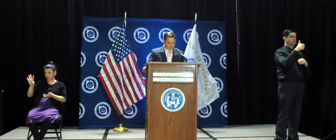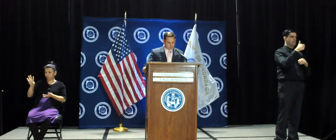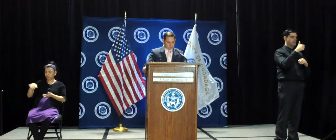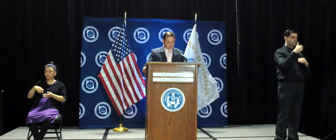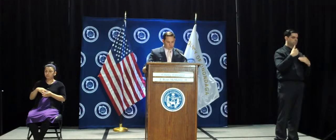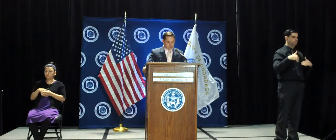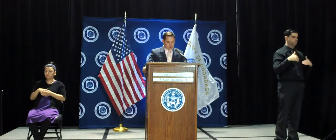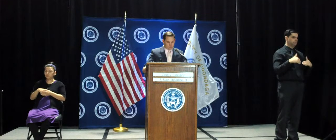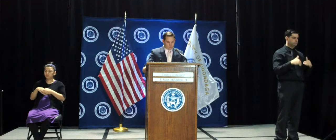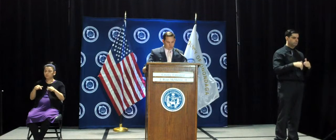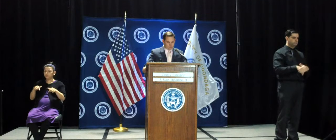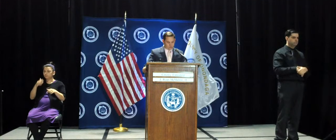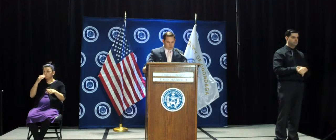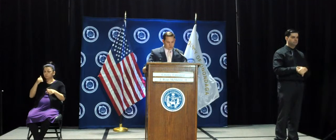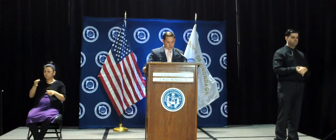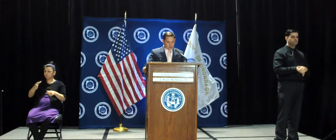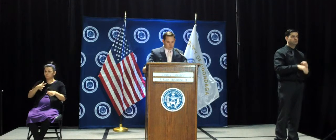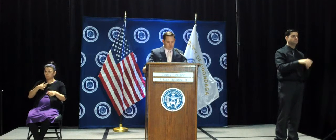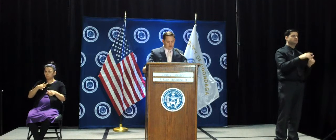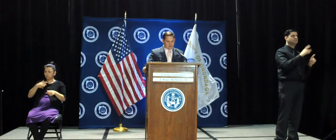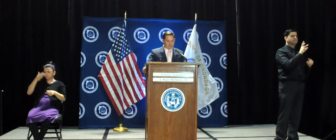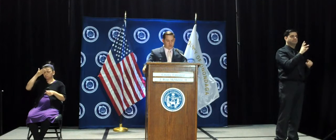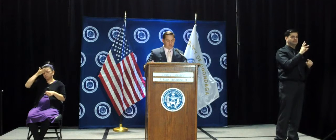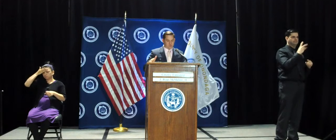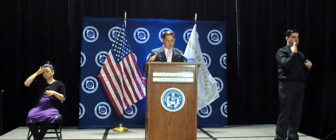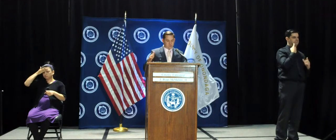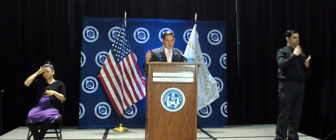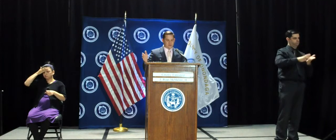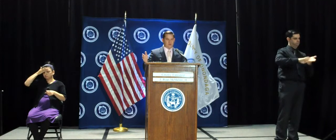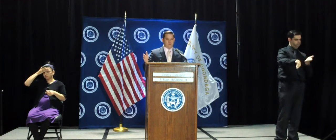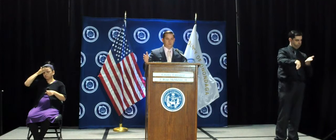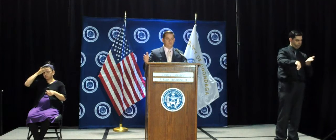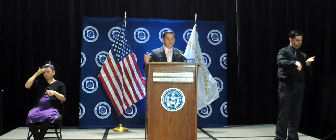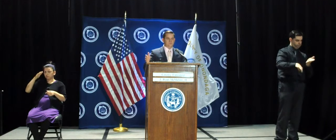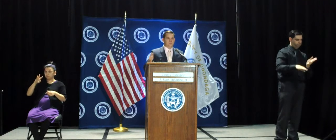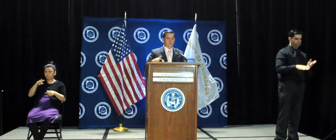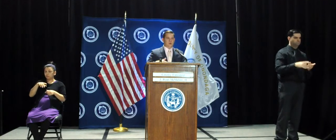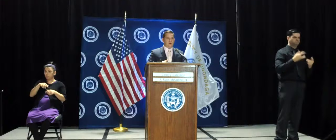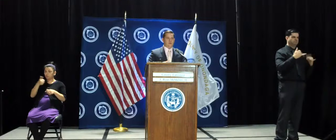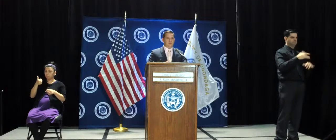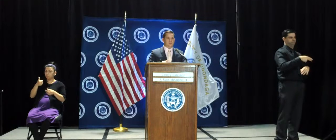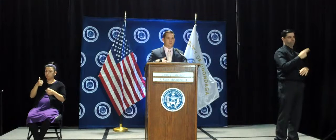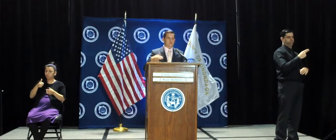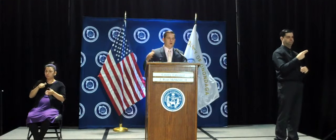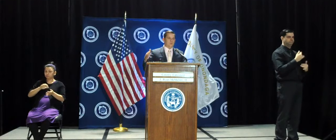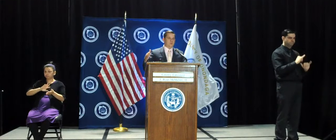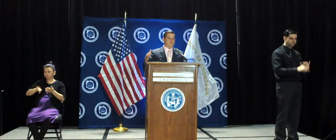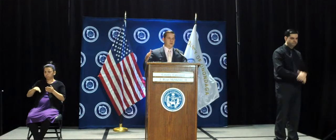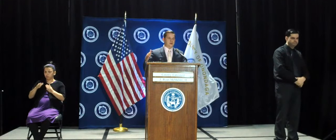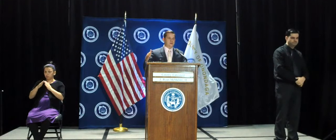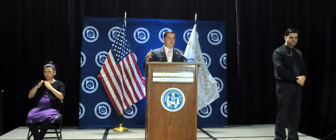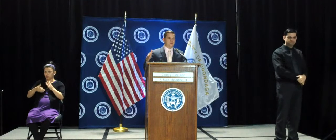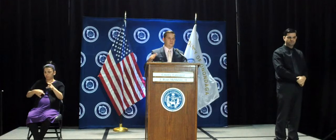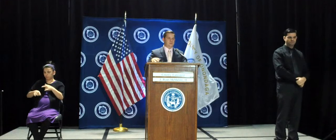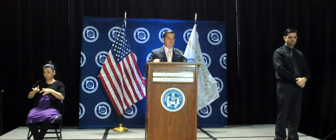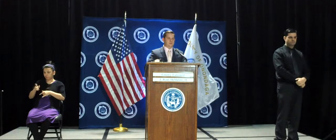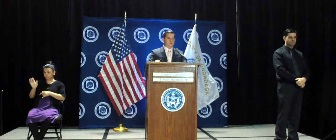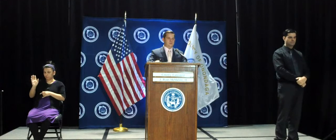discharges. And so to give everybody perspective, we've always